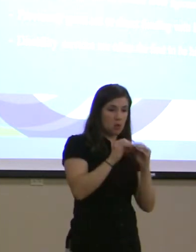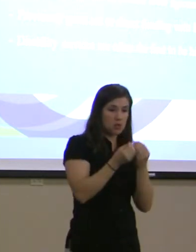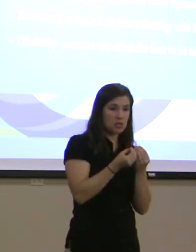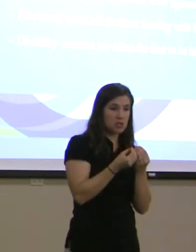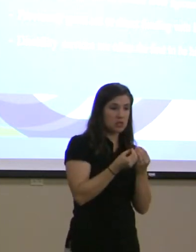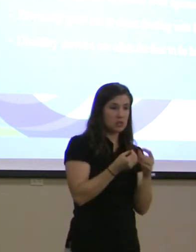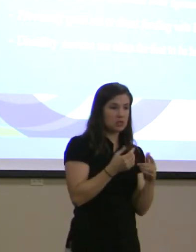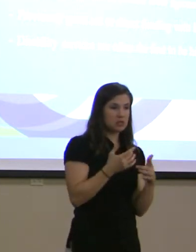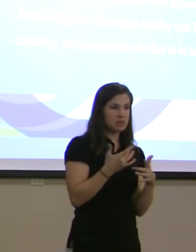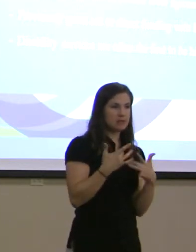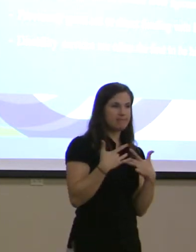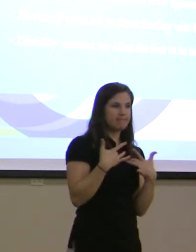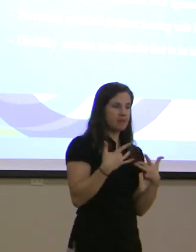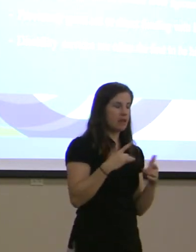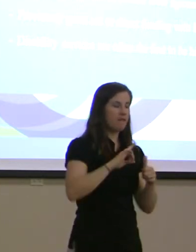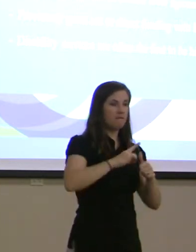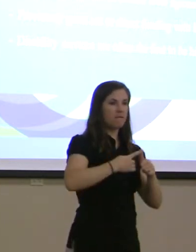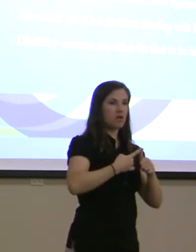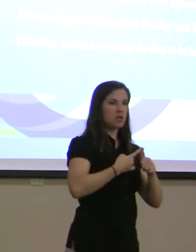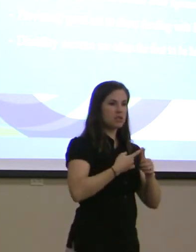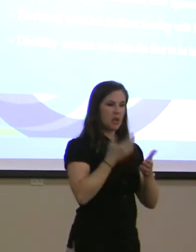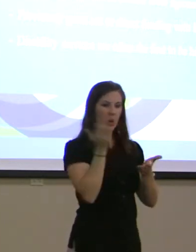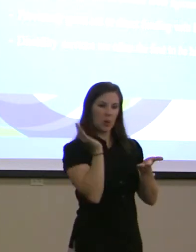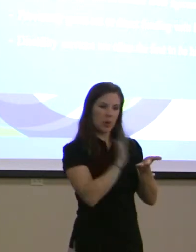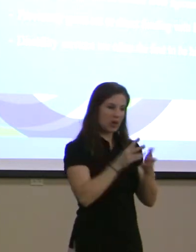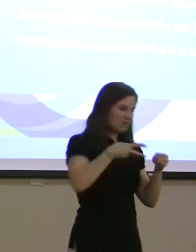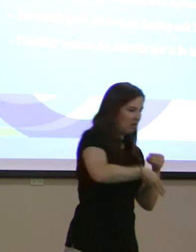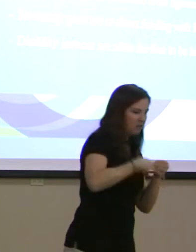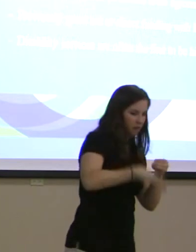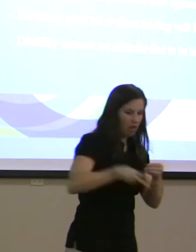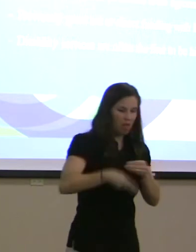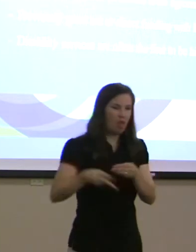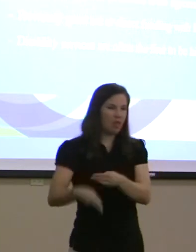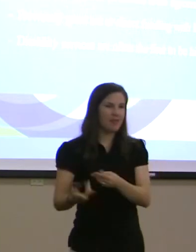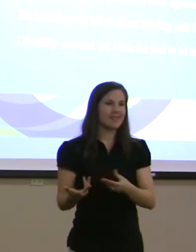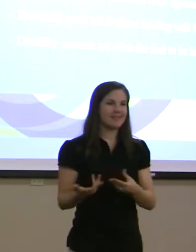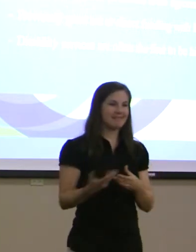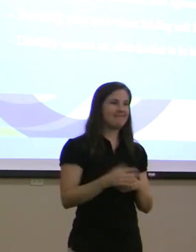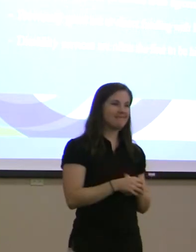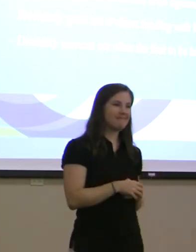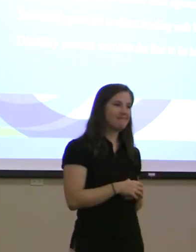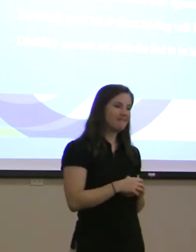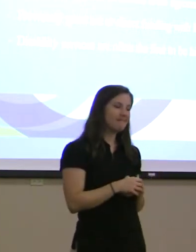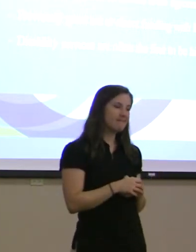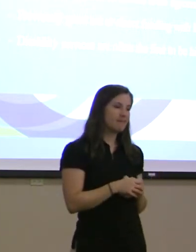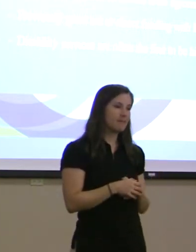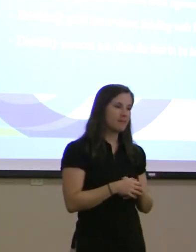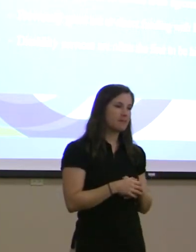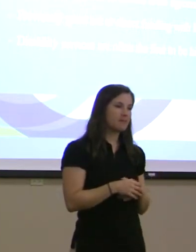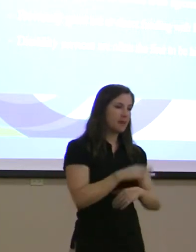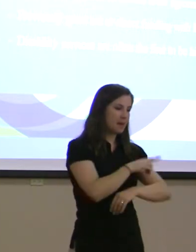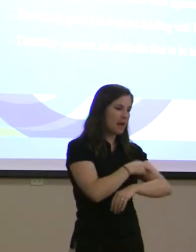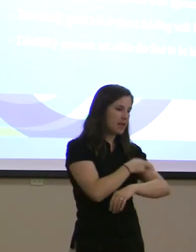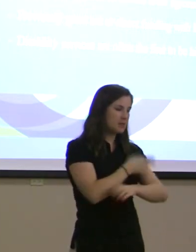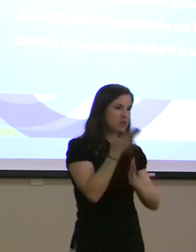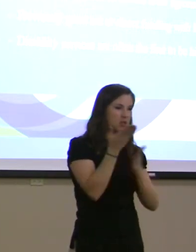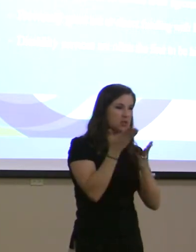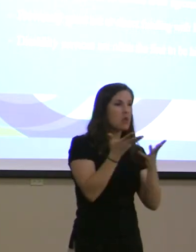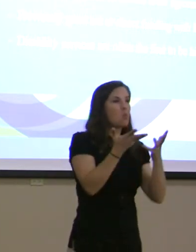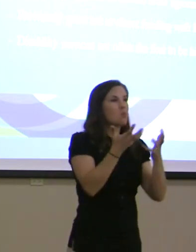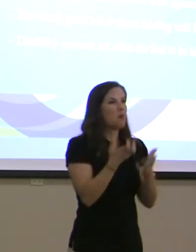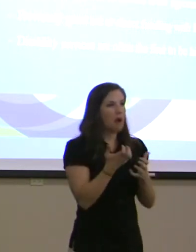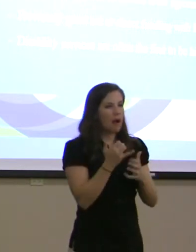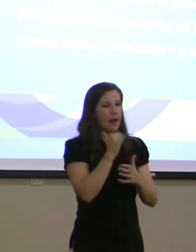were very often the first to be hit in a cut, especially if you're in the health services, because the acute hospital services, everyone wants the accident